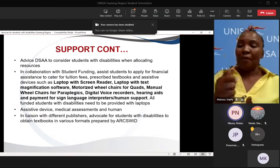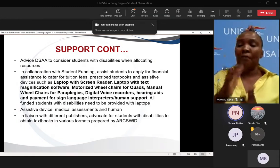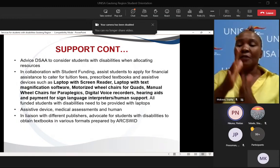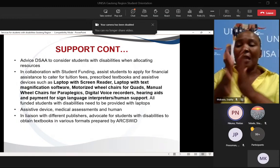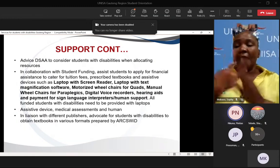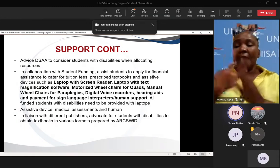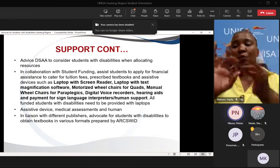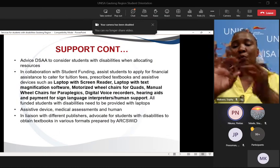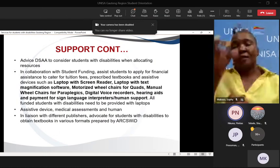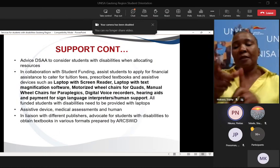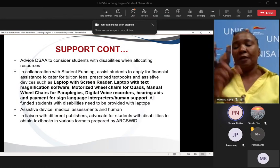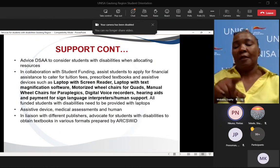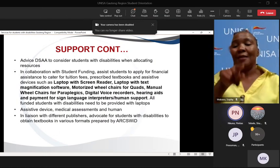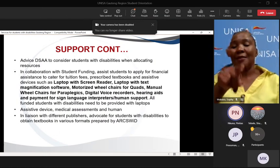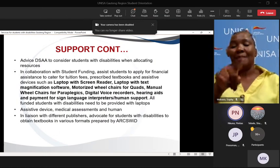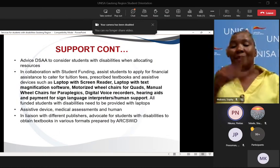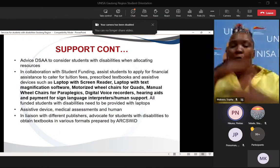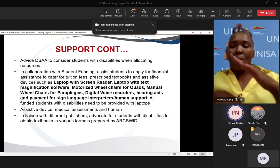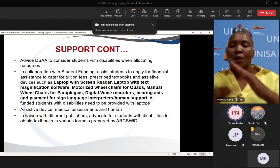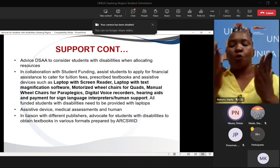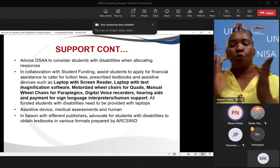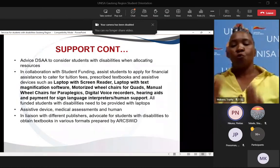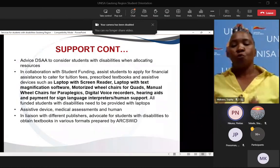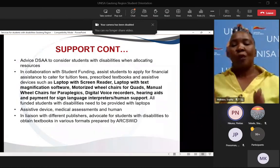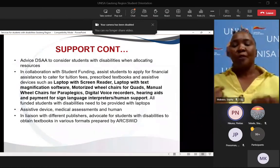interpretation Services because that falls under human support